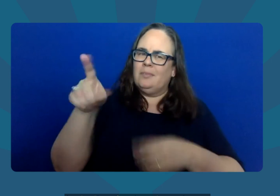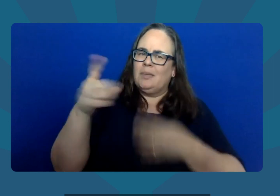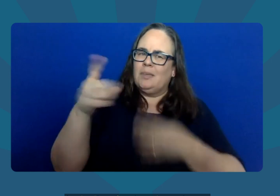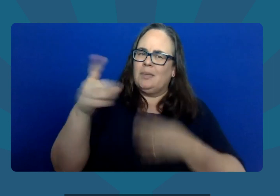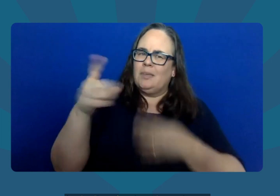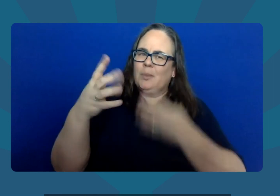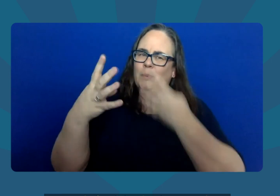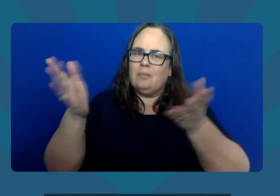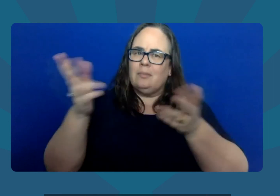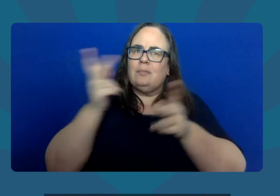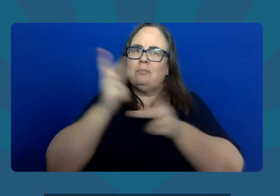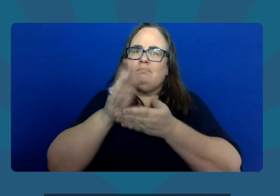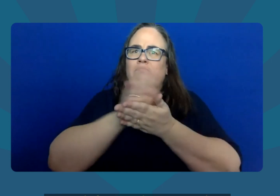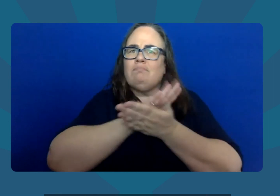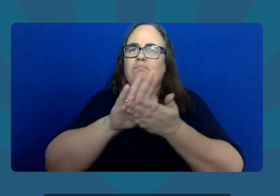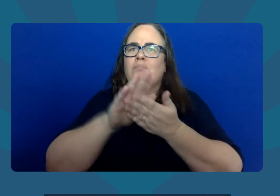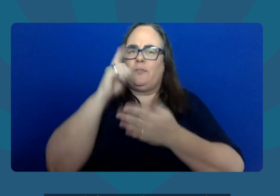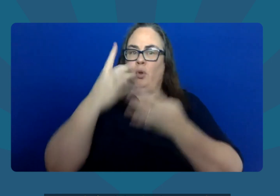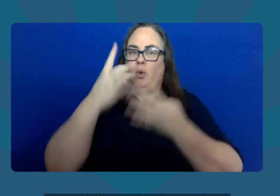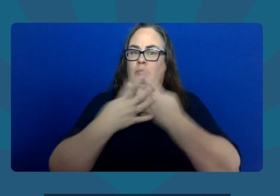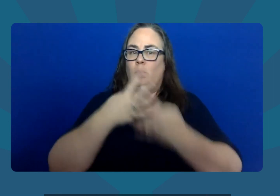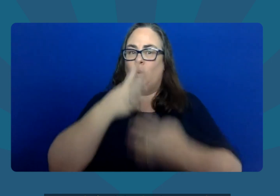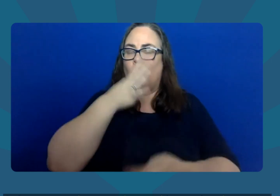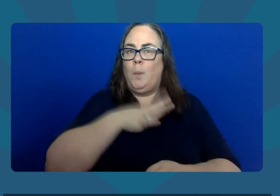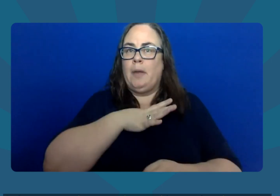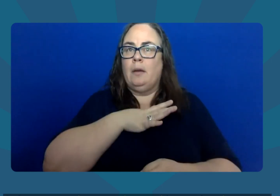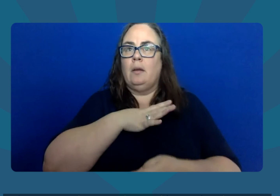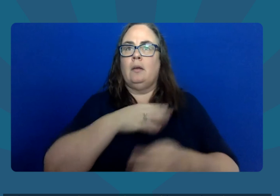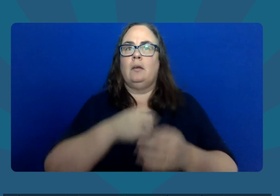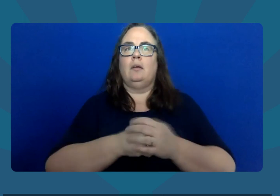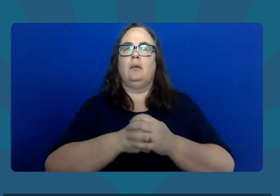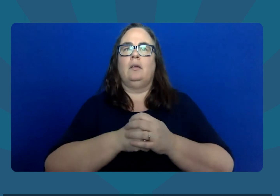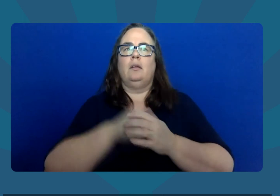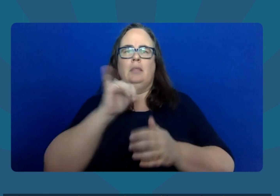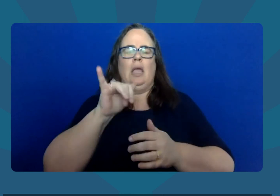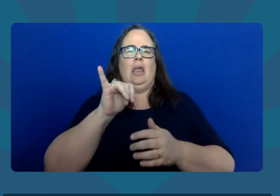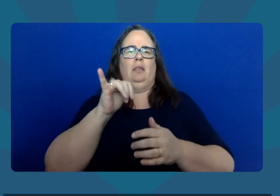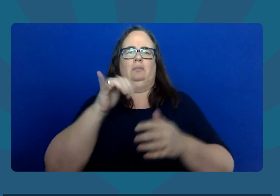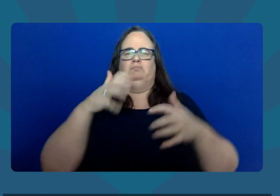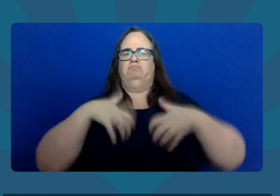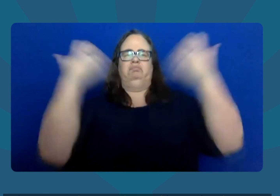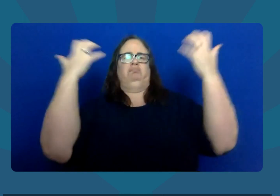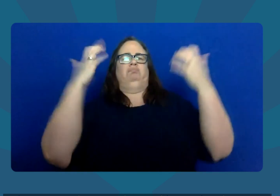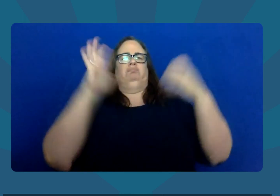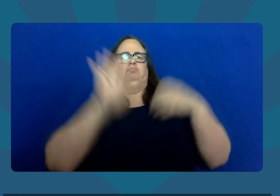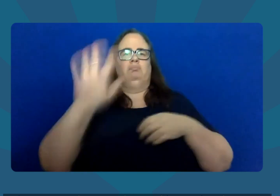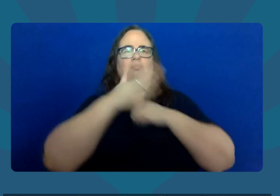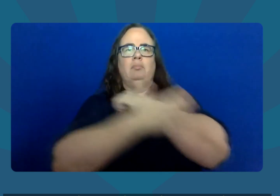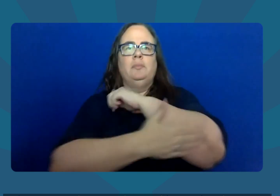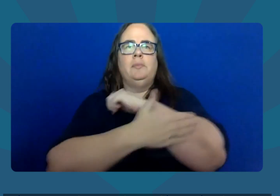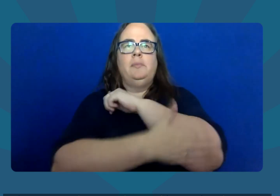forcing the prisons to supply feminine hygiene products to incarcerated women by sparking